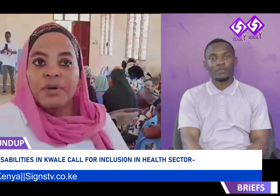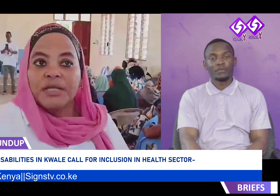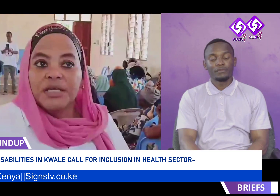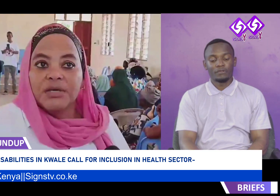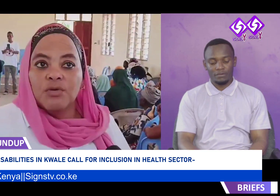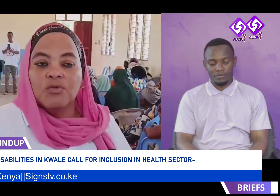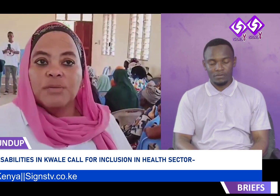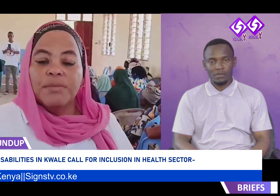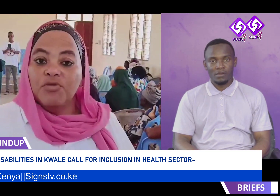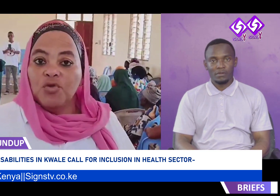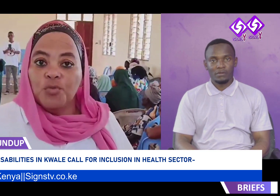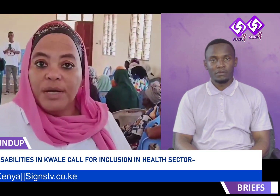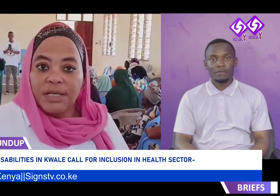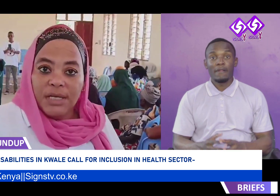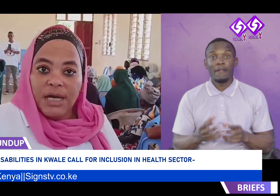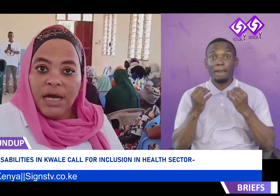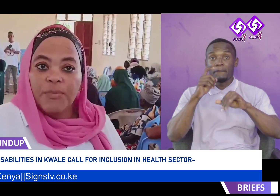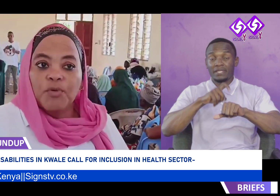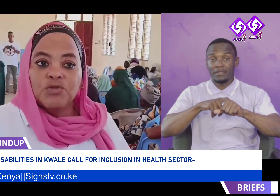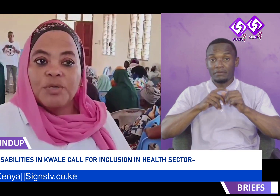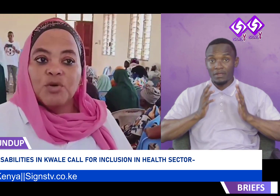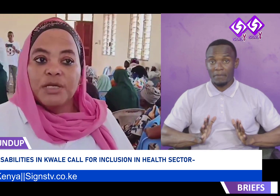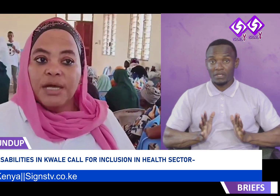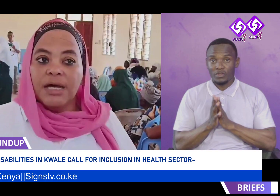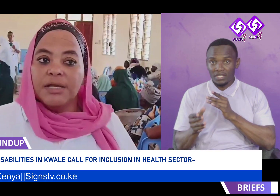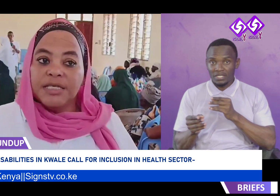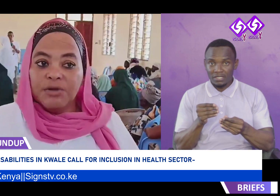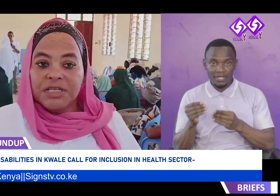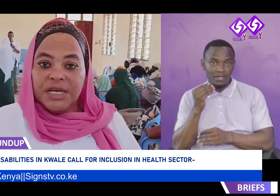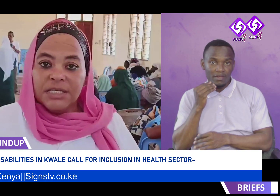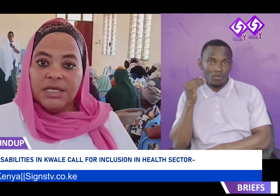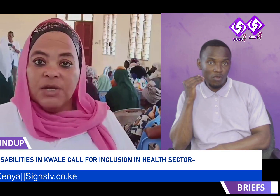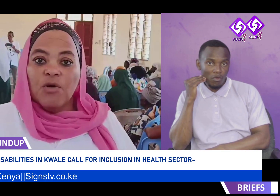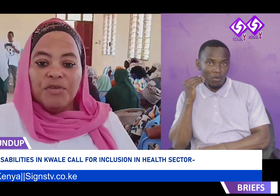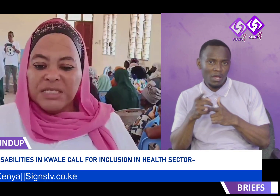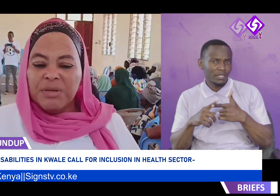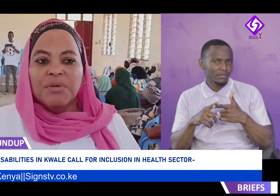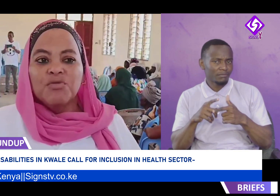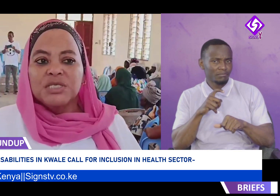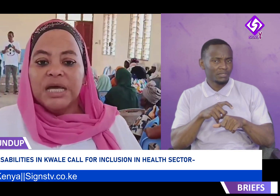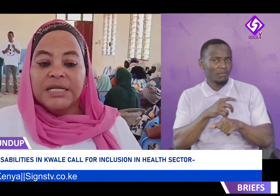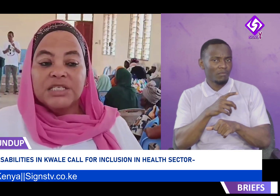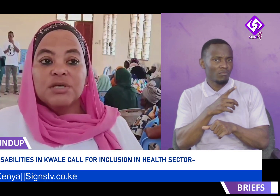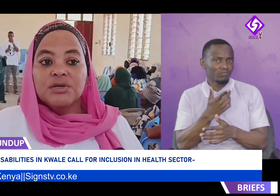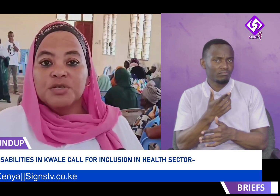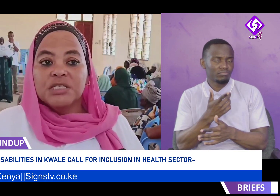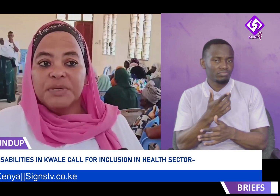Mara nyingi unakuta mlemavu yuko nyumbani anapoulizwa maswali na daktari wa nyanjani, kwa vile si mlemavu mwenzie anashindwa hata